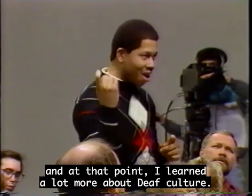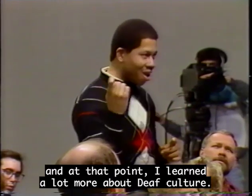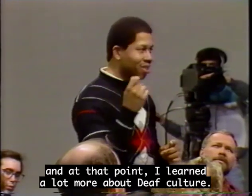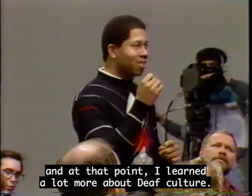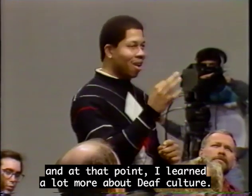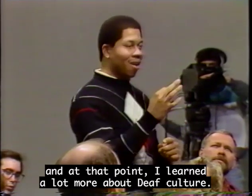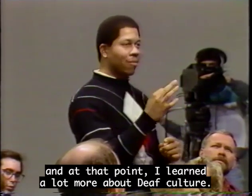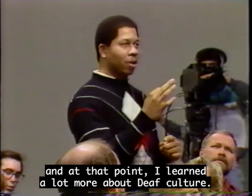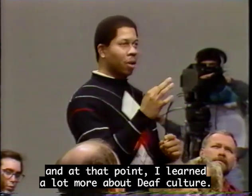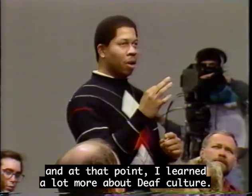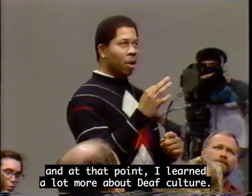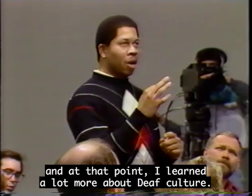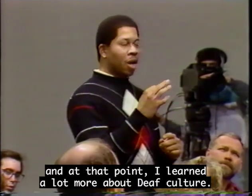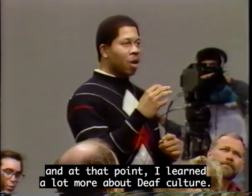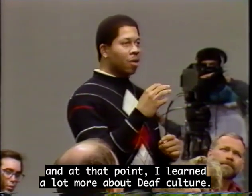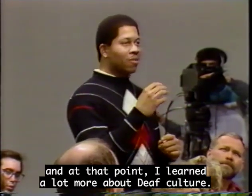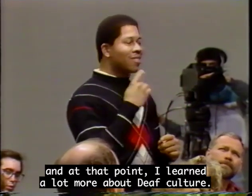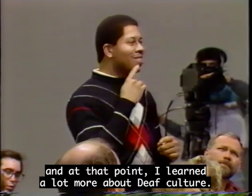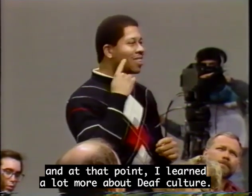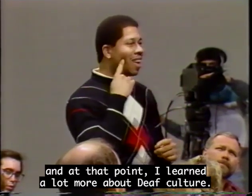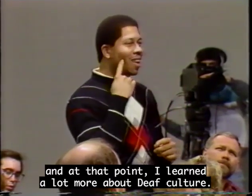and at that point I learned a lot more about deaf culture.